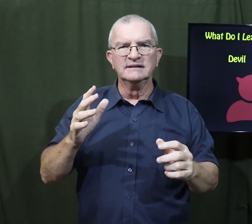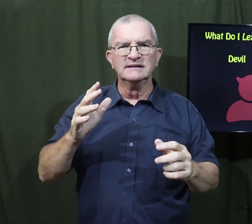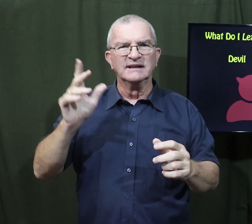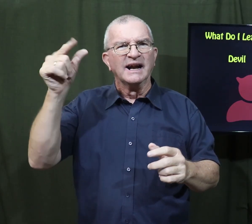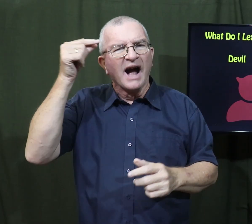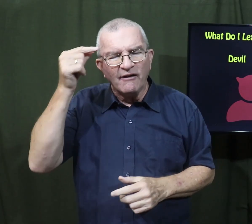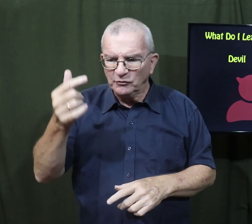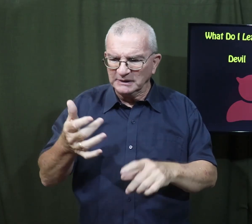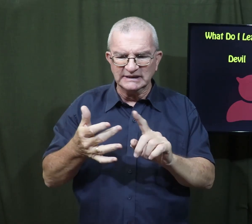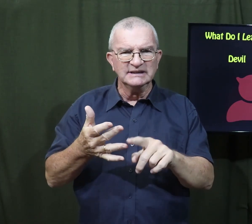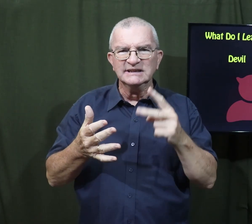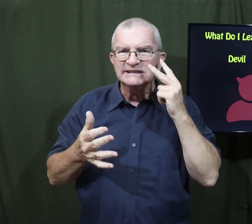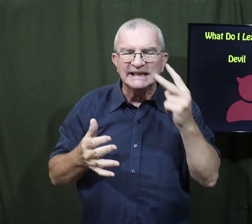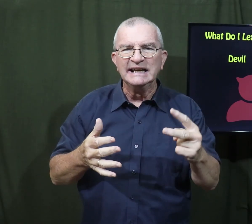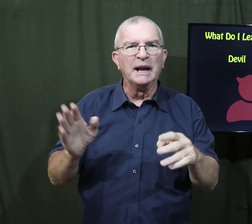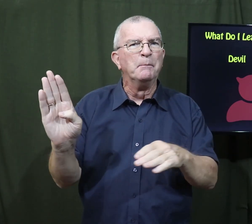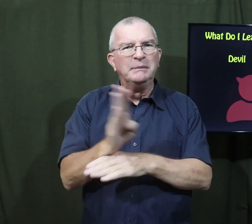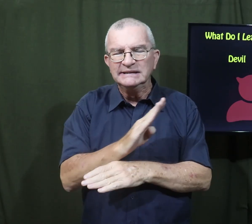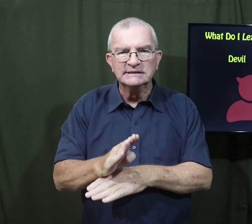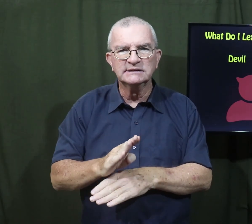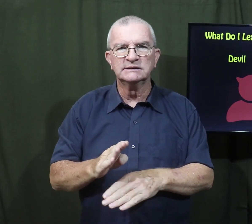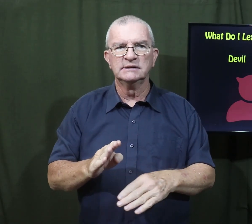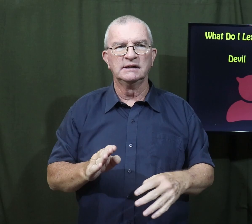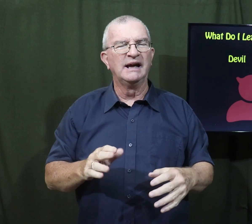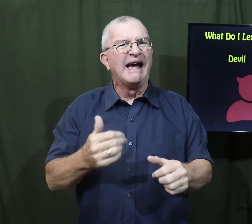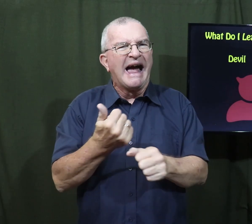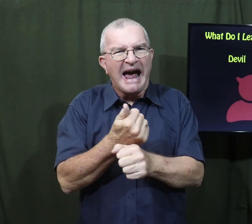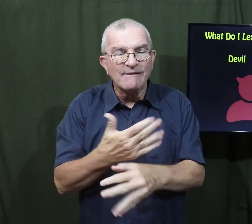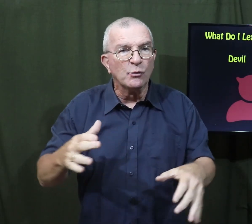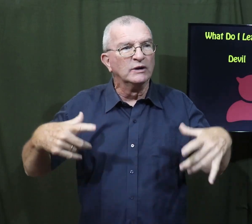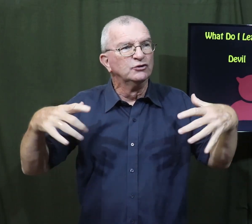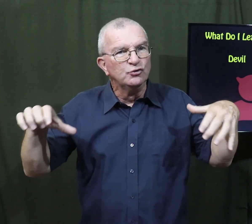the movies, in the government, in business.